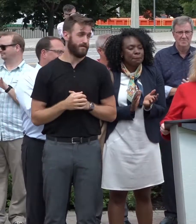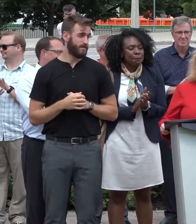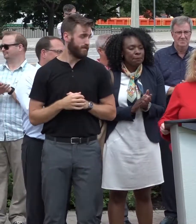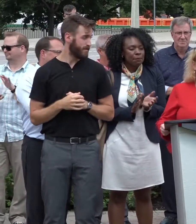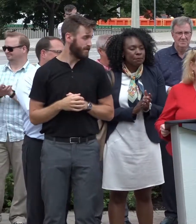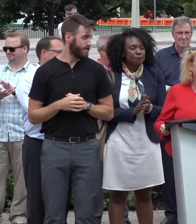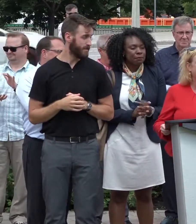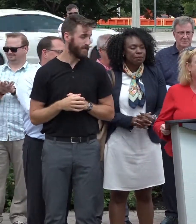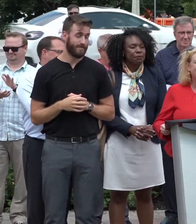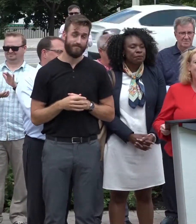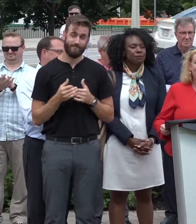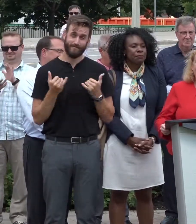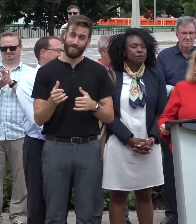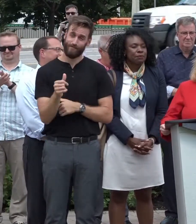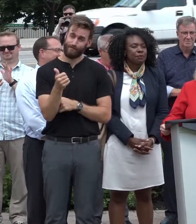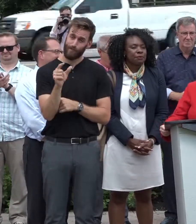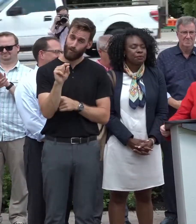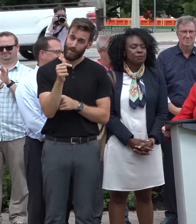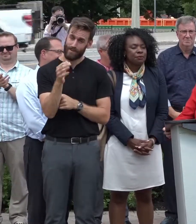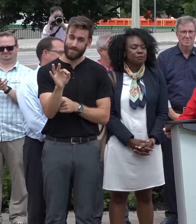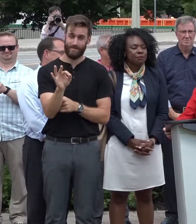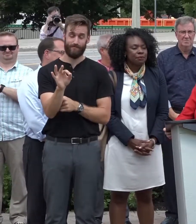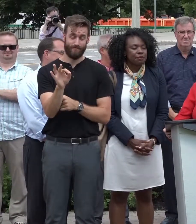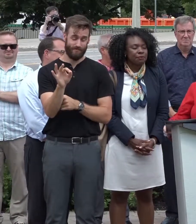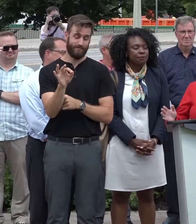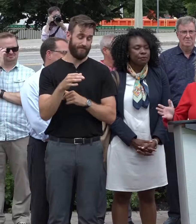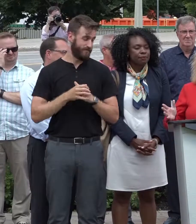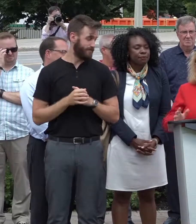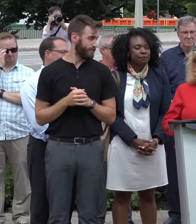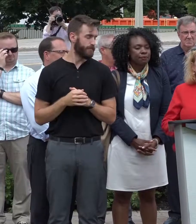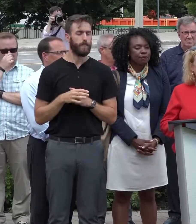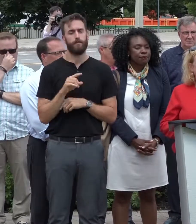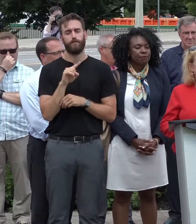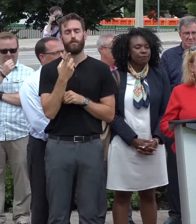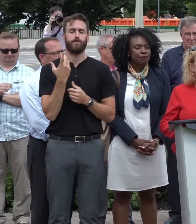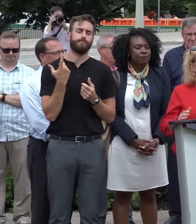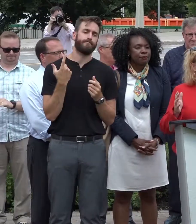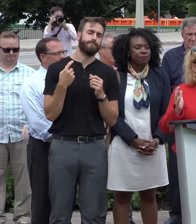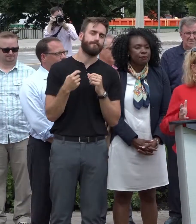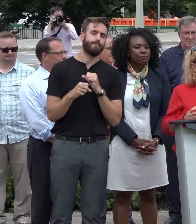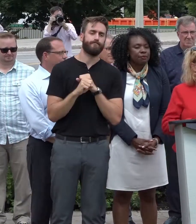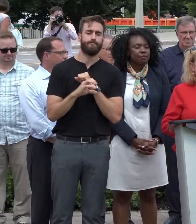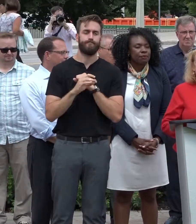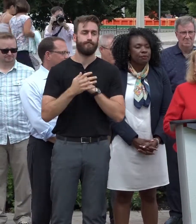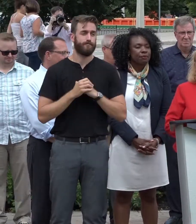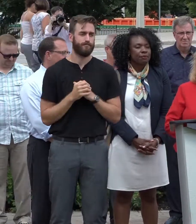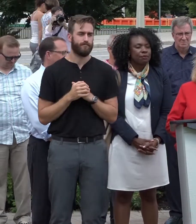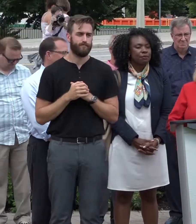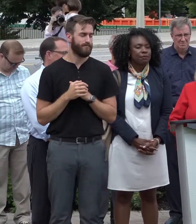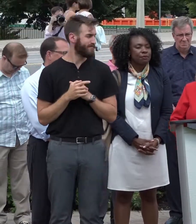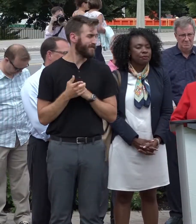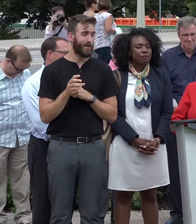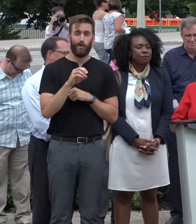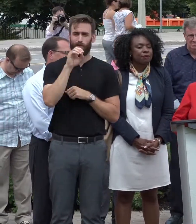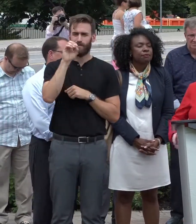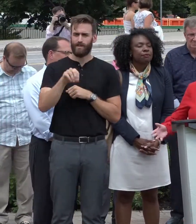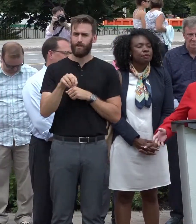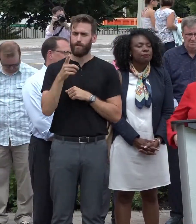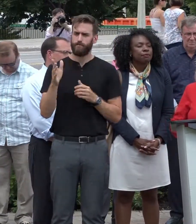It's 2019 for you. I want to first make an announcement how your Ontario government is supporting